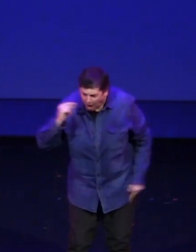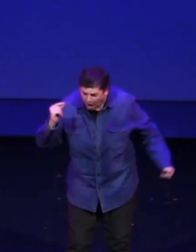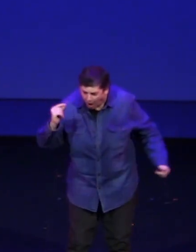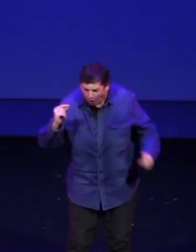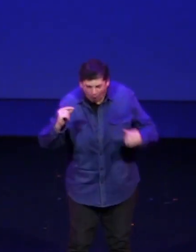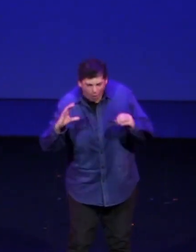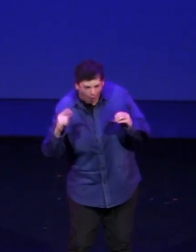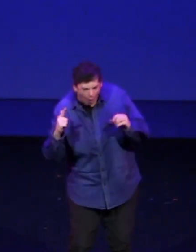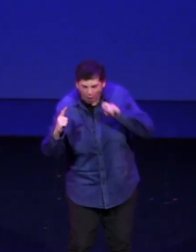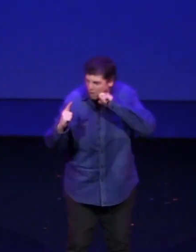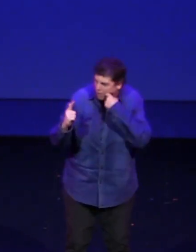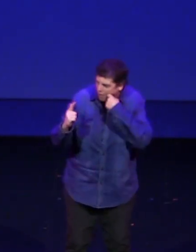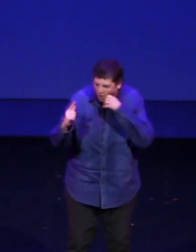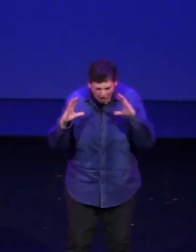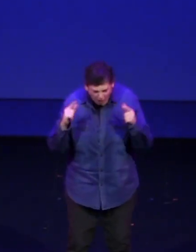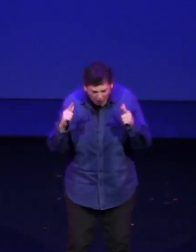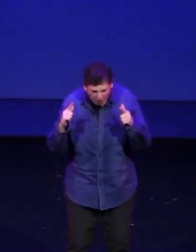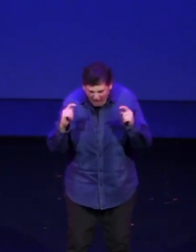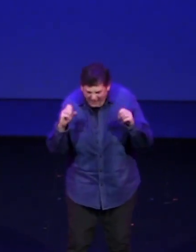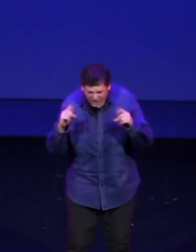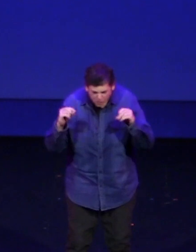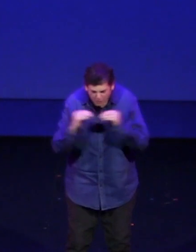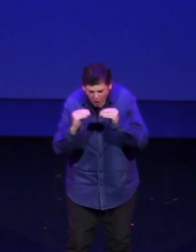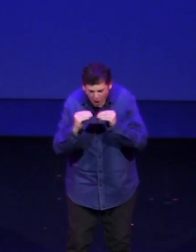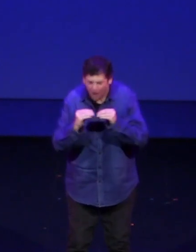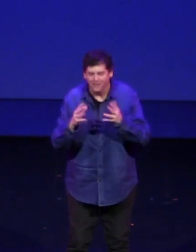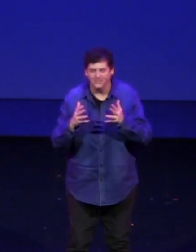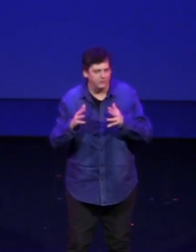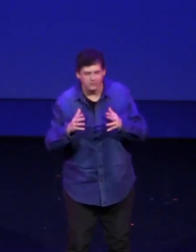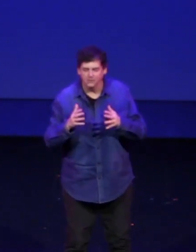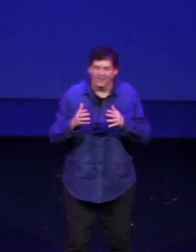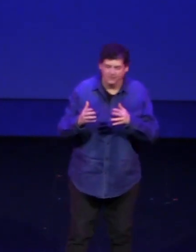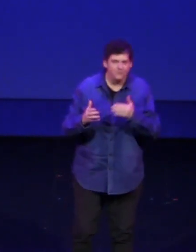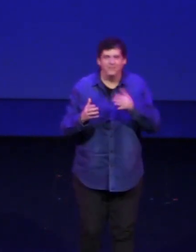cat. I can sign dog. Oh, this is cool. I can figure spell. Oh, this is Amazing. cool. Let me do some more.